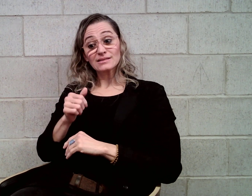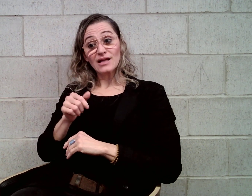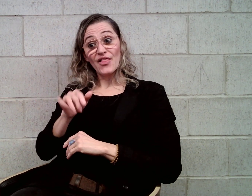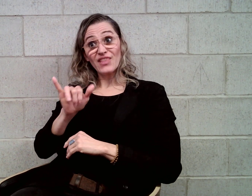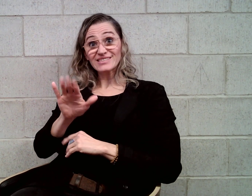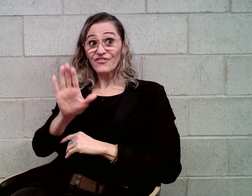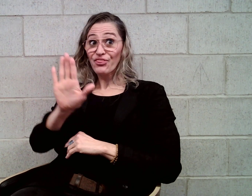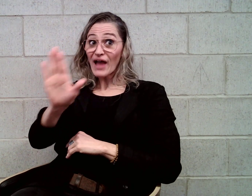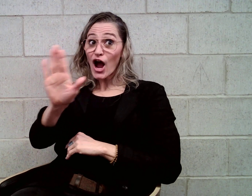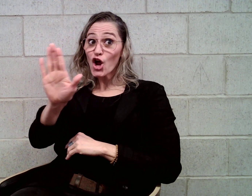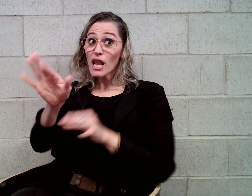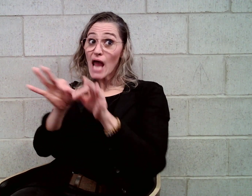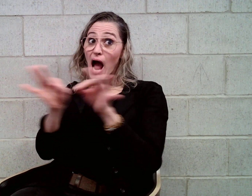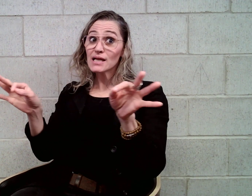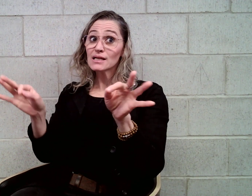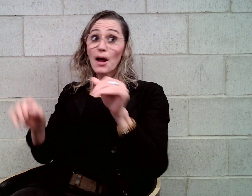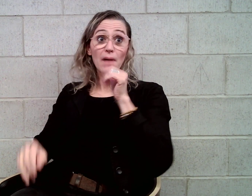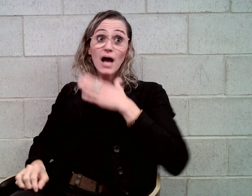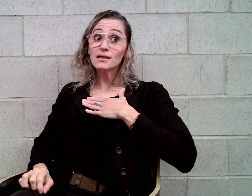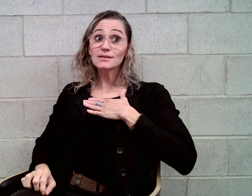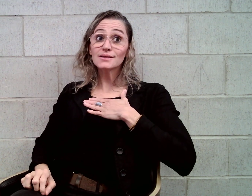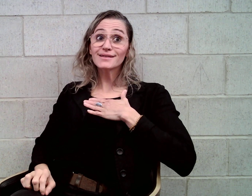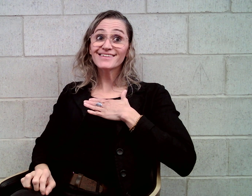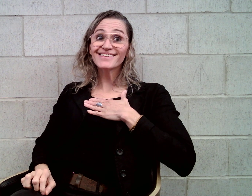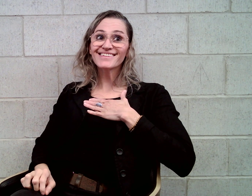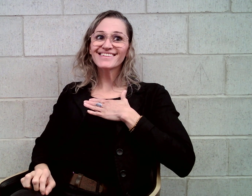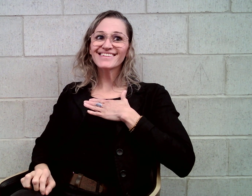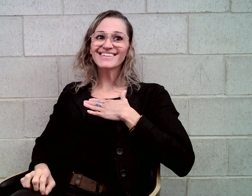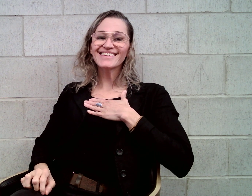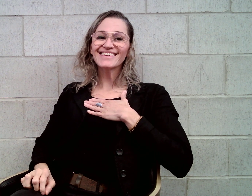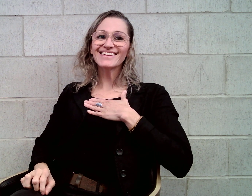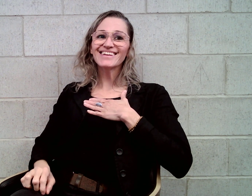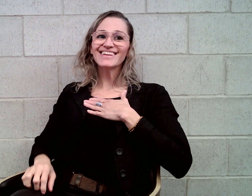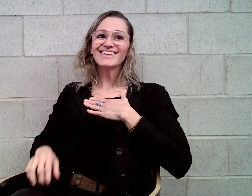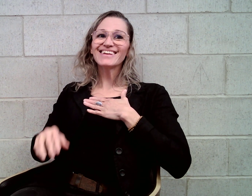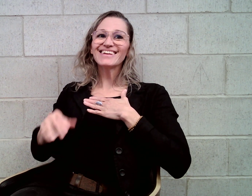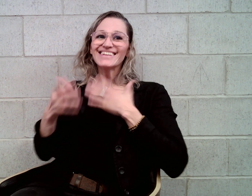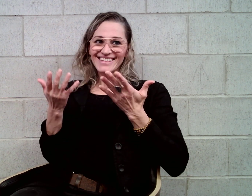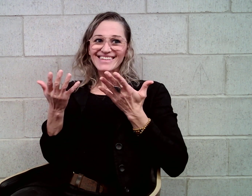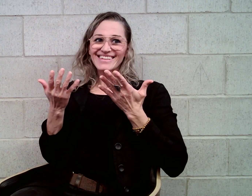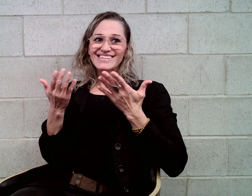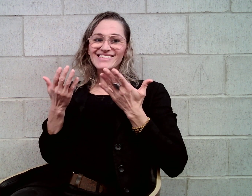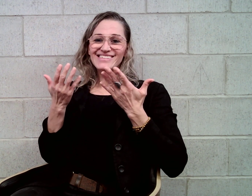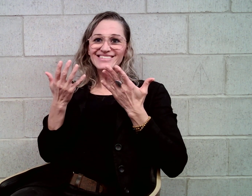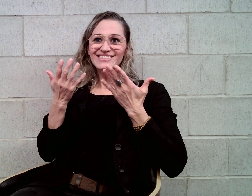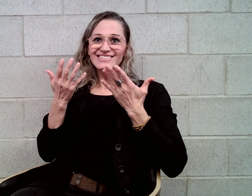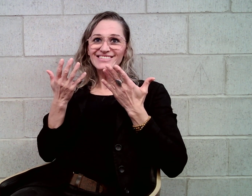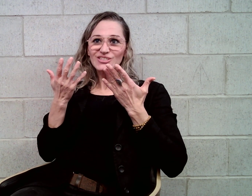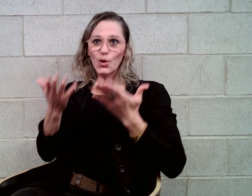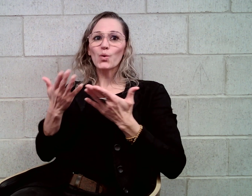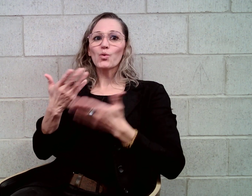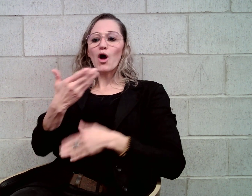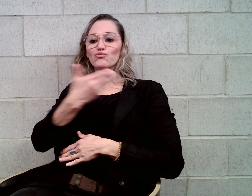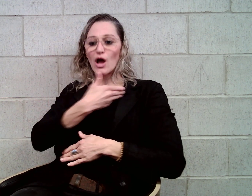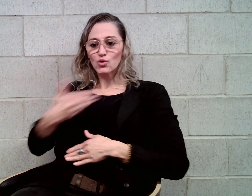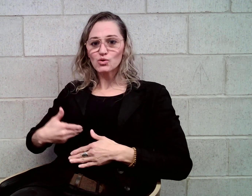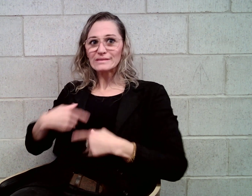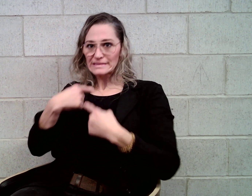and creating new relationships. And at the same time, these are their lines that I'm delivering. Often in the play, I'm